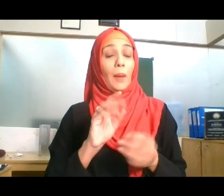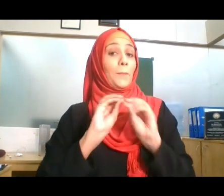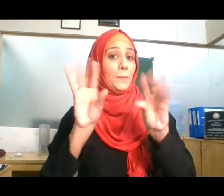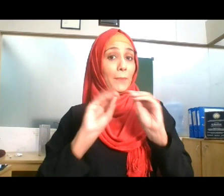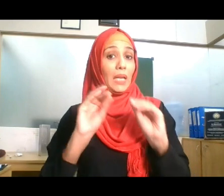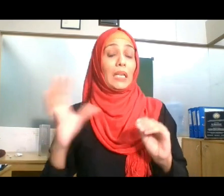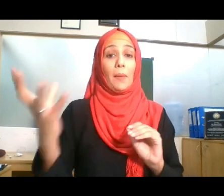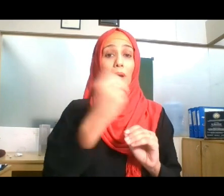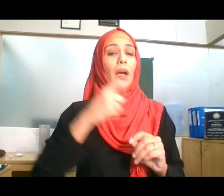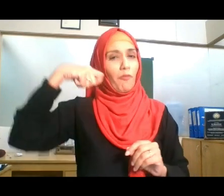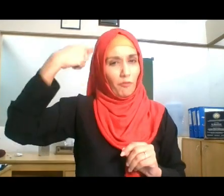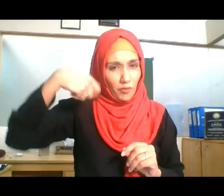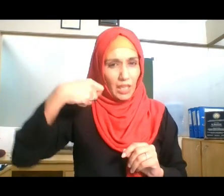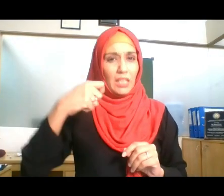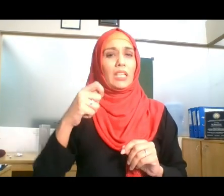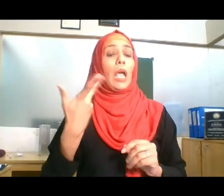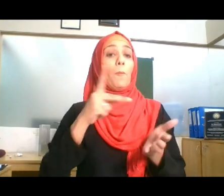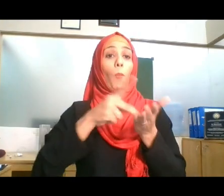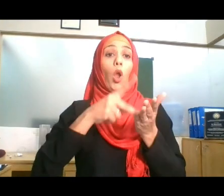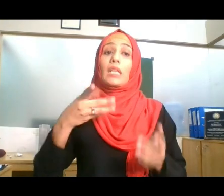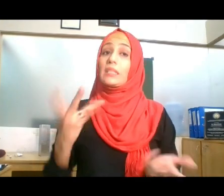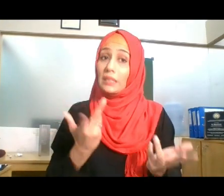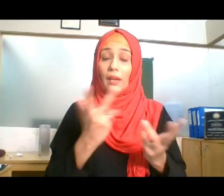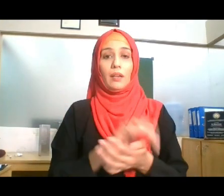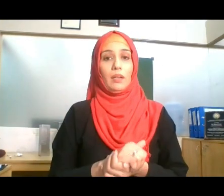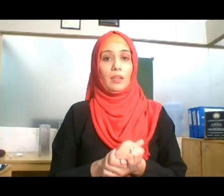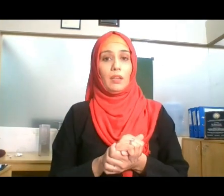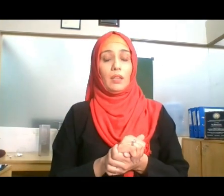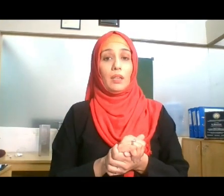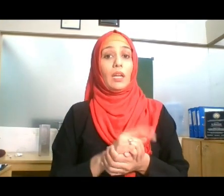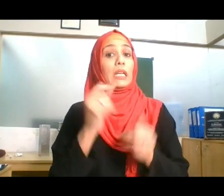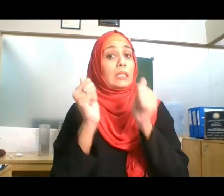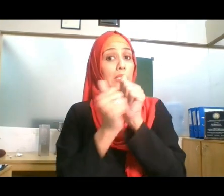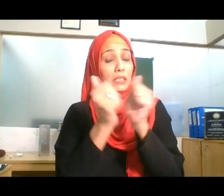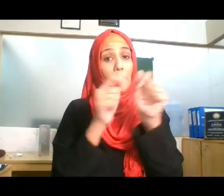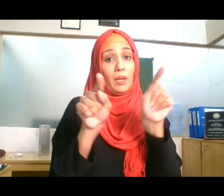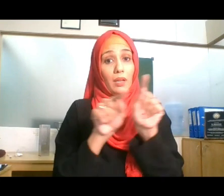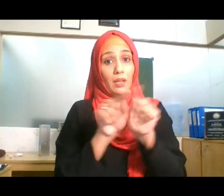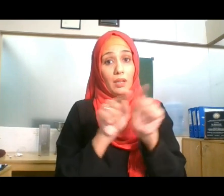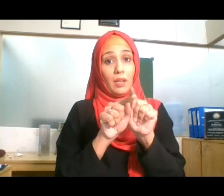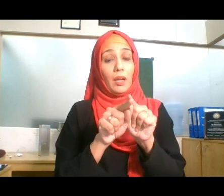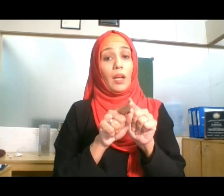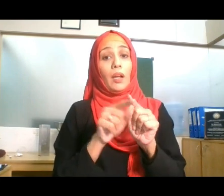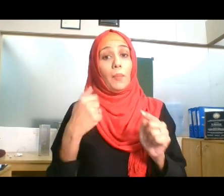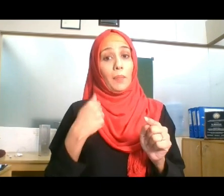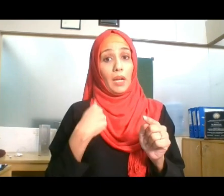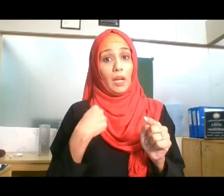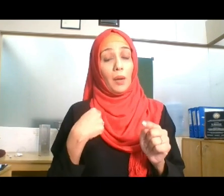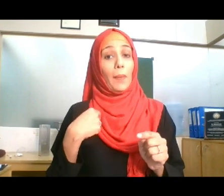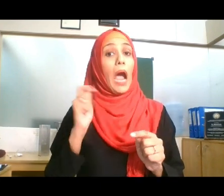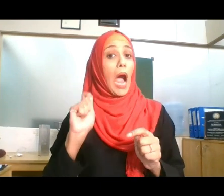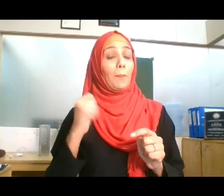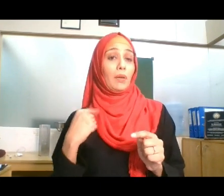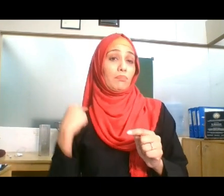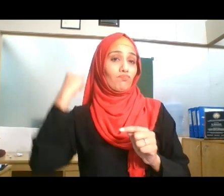develops video accessibility policies. So accessibility has been a significant part of my career,